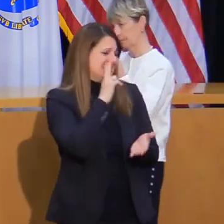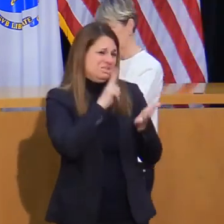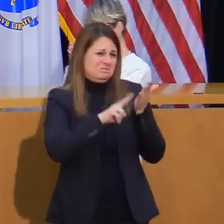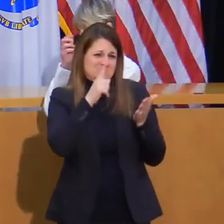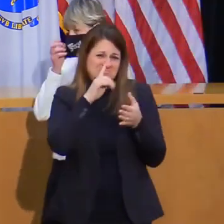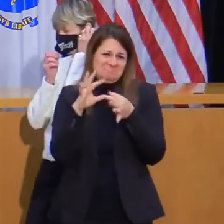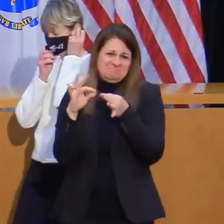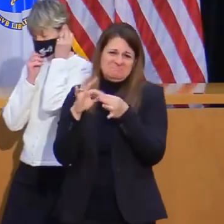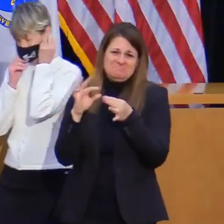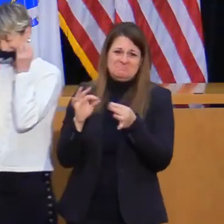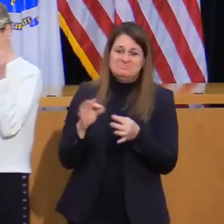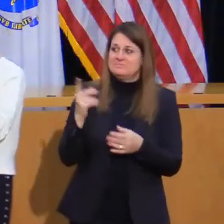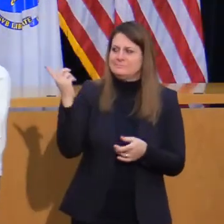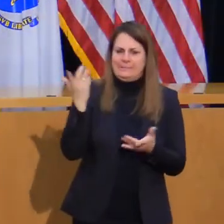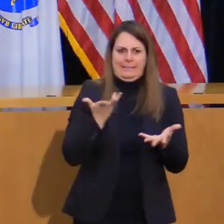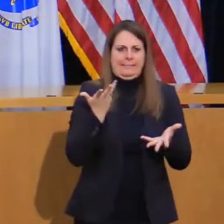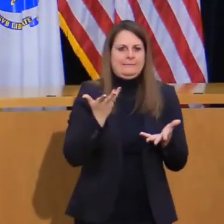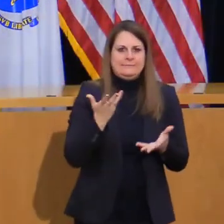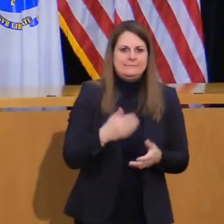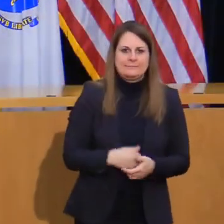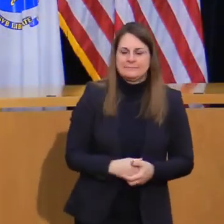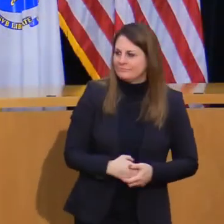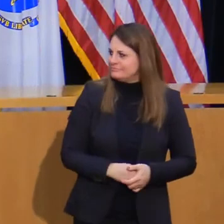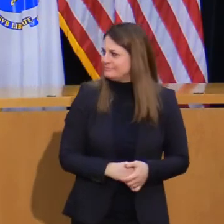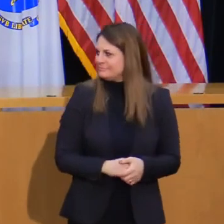I'm going to let the secretary handle that one.